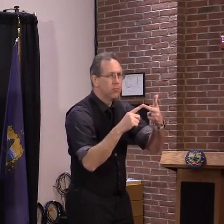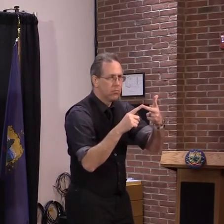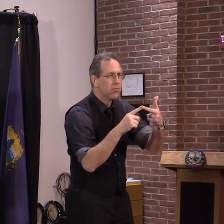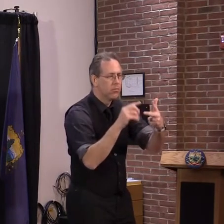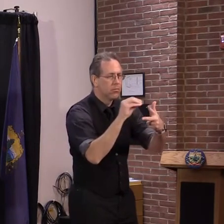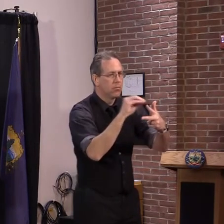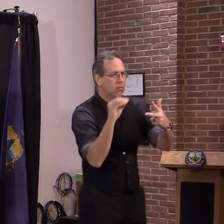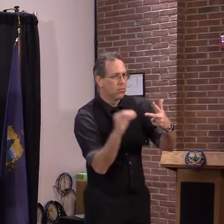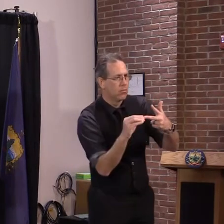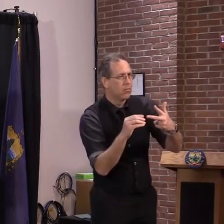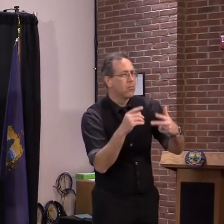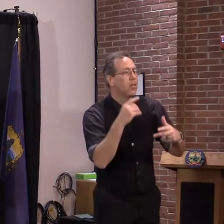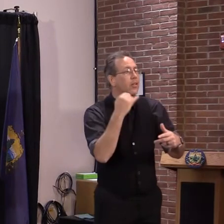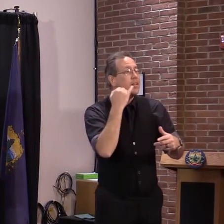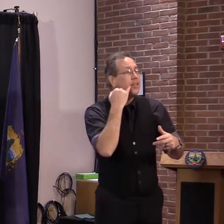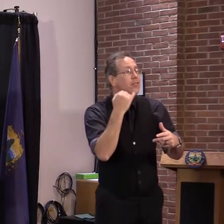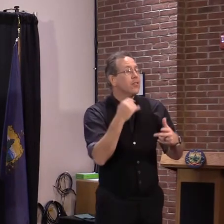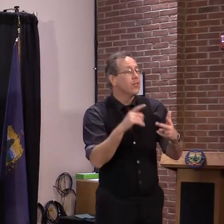their second shot,